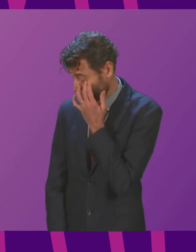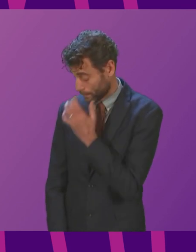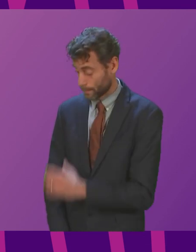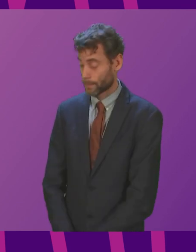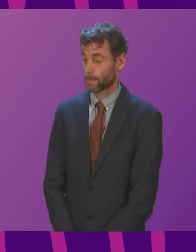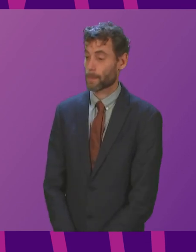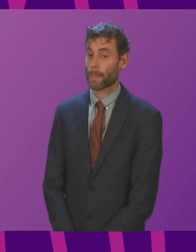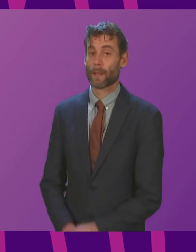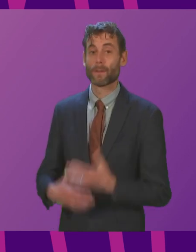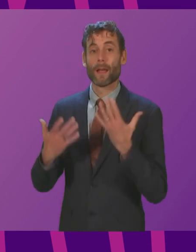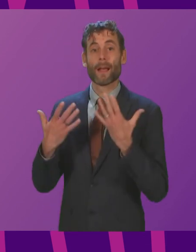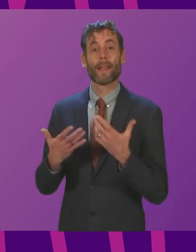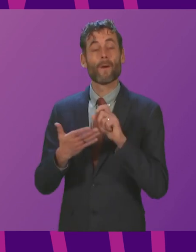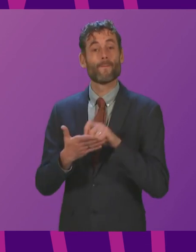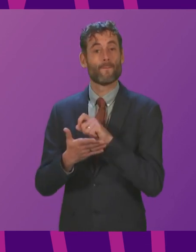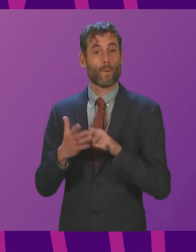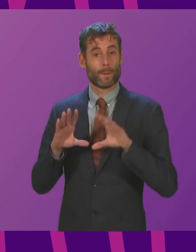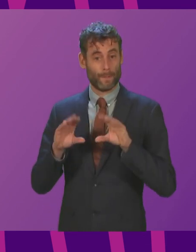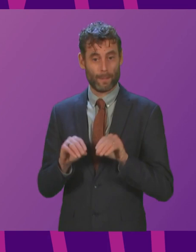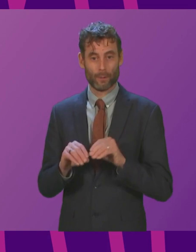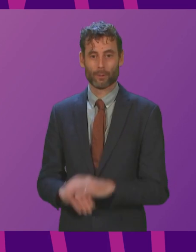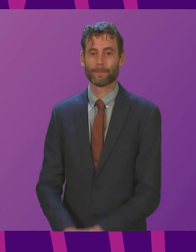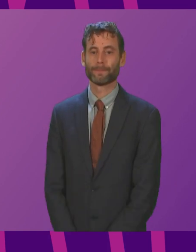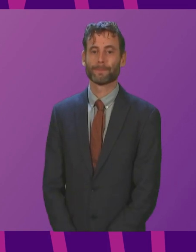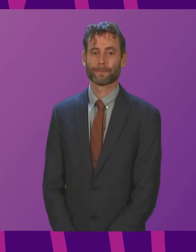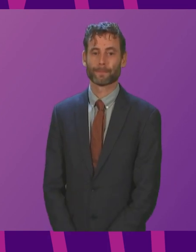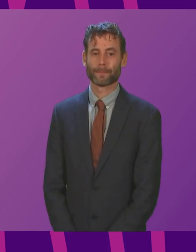The vote is now closed.